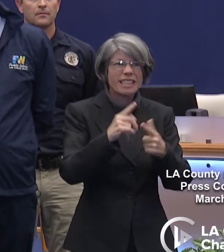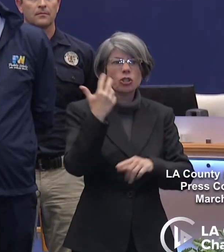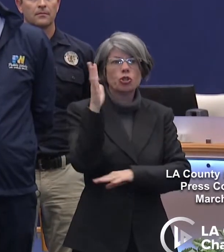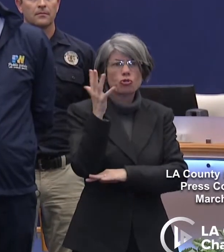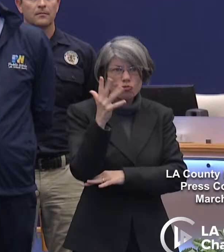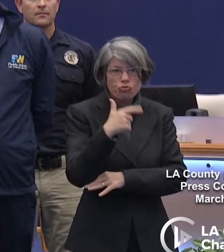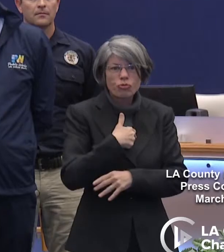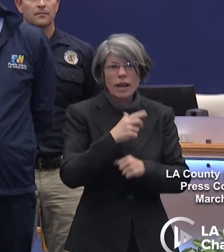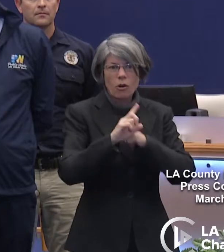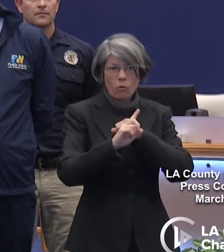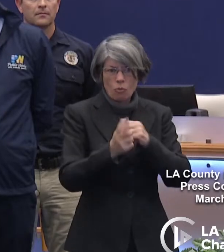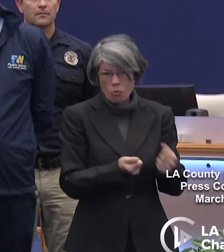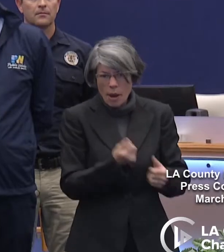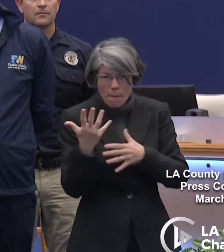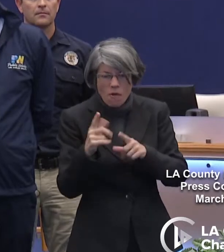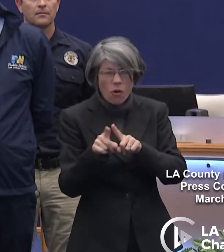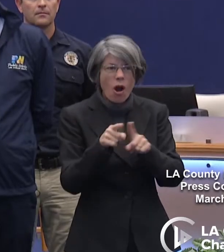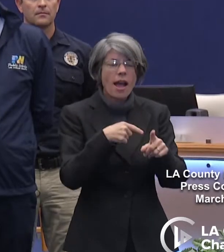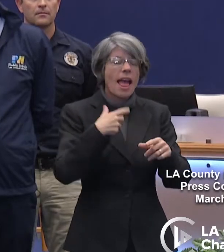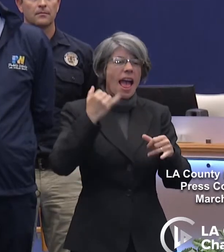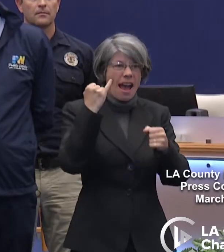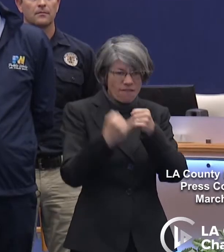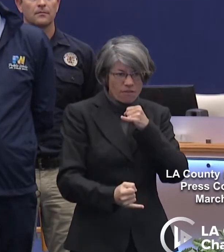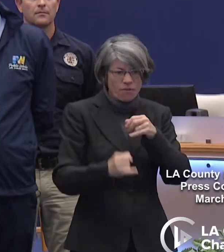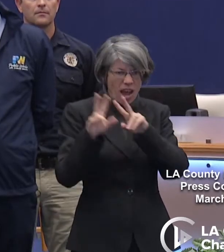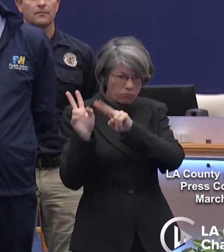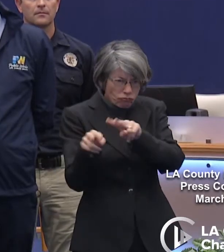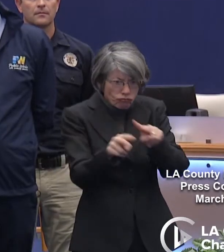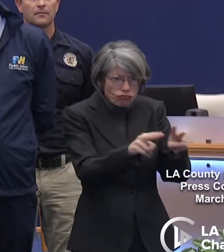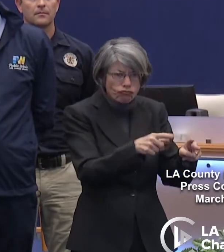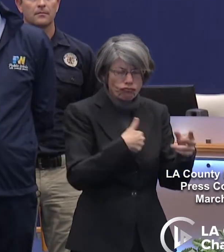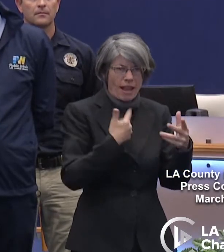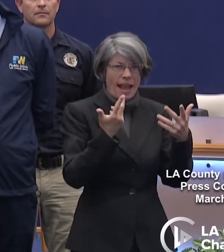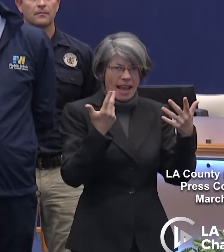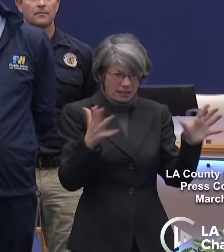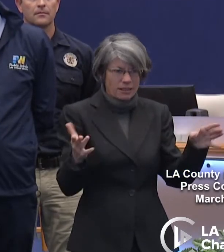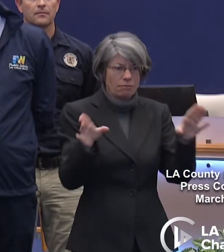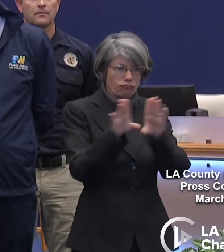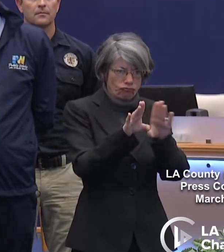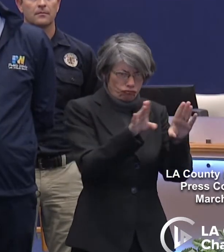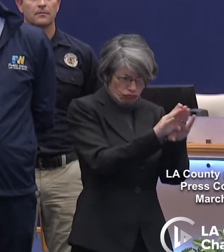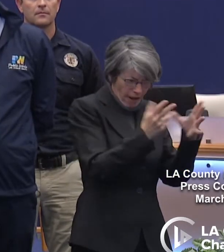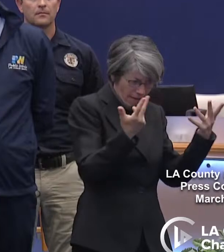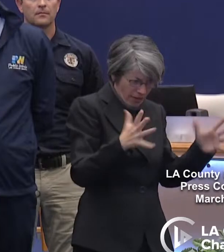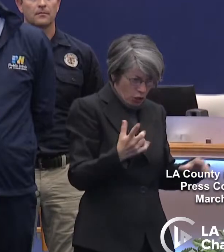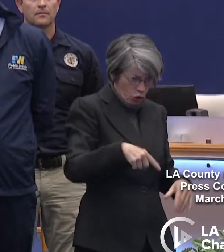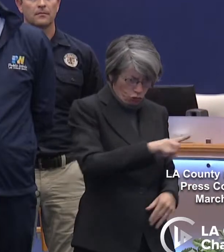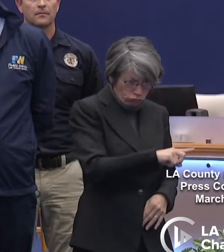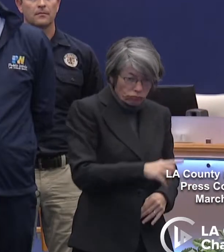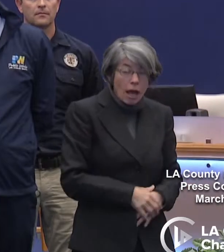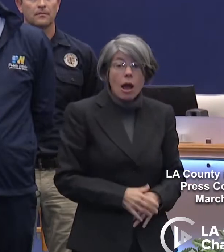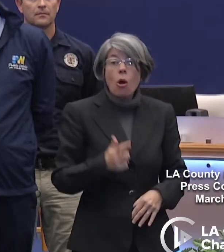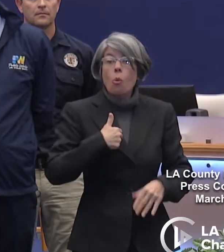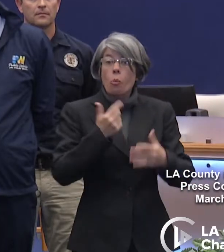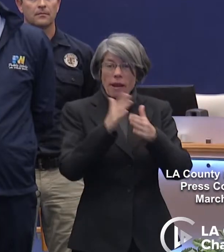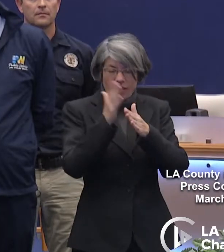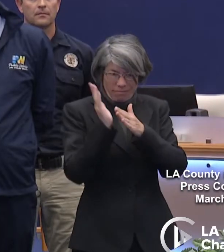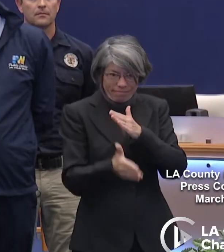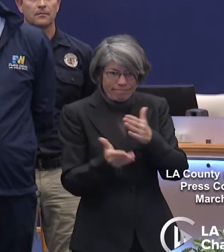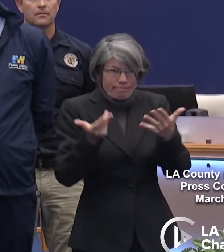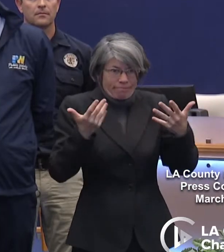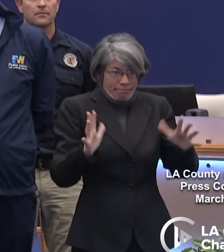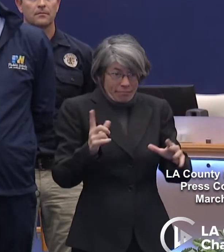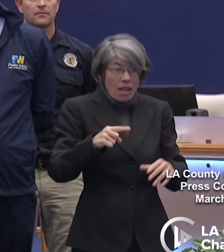removal, and final walkthroughs as they prepare for closeout of those parcels. We've completed a total